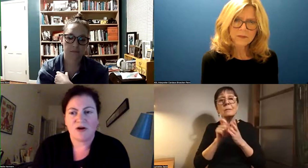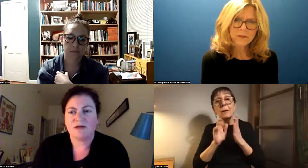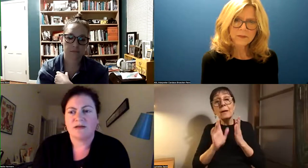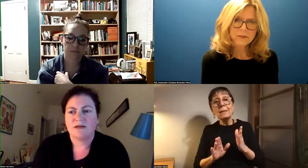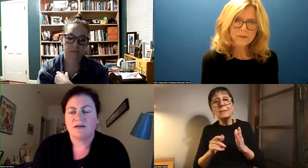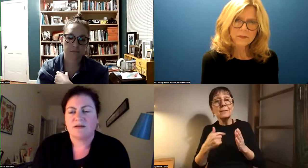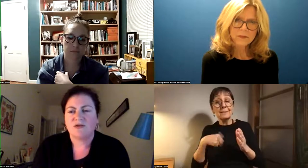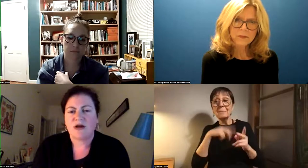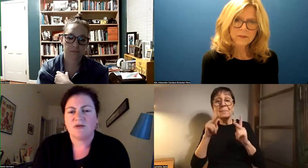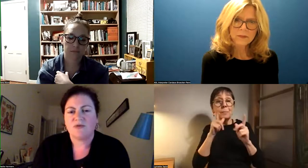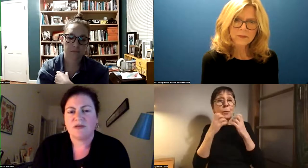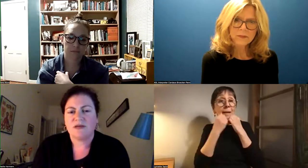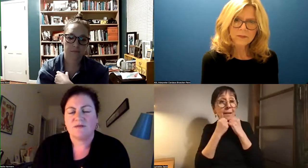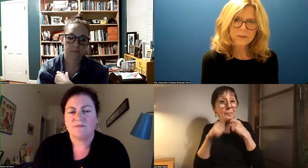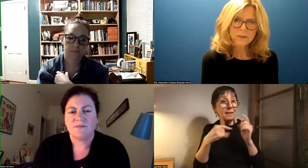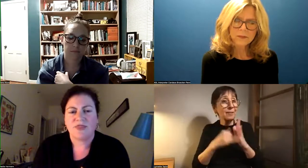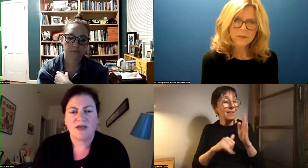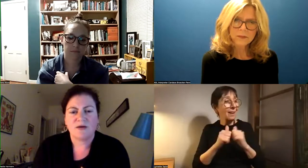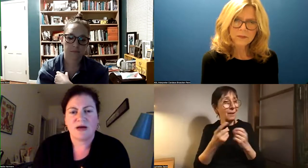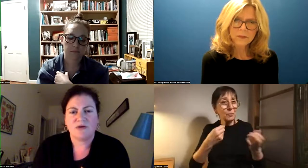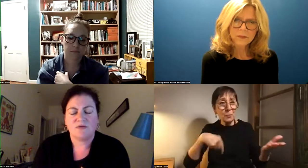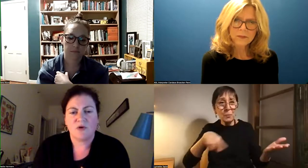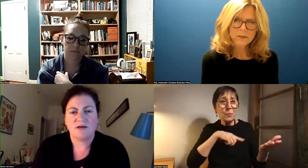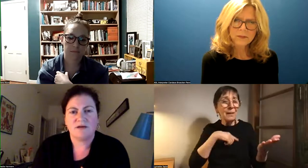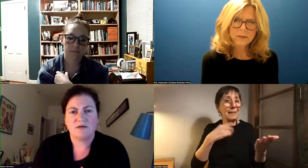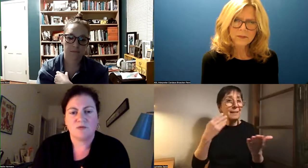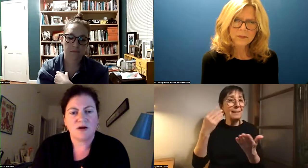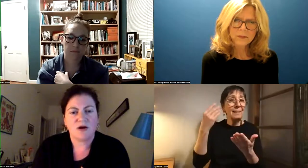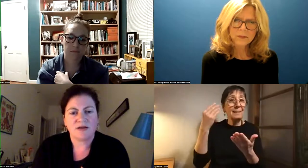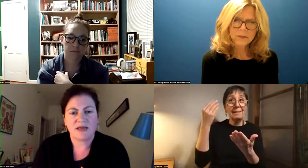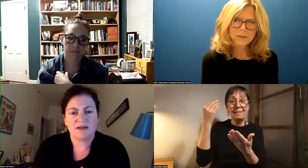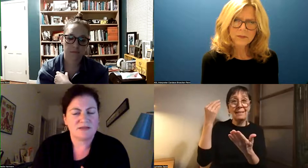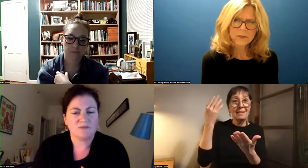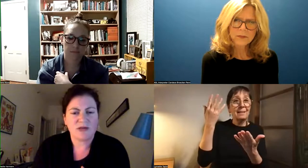about art, you know, how do we think about